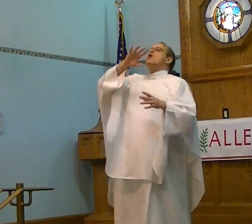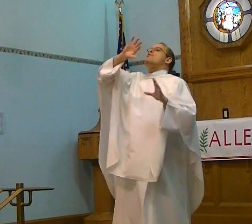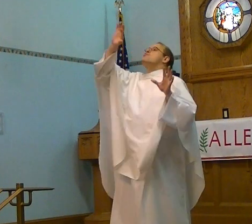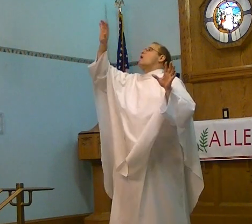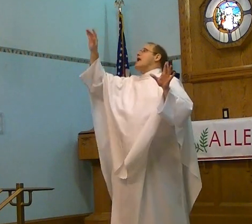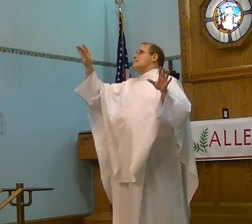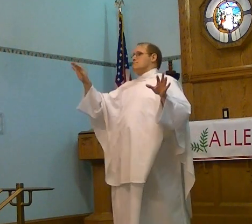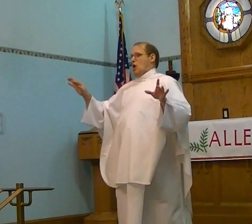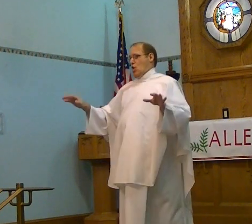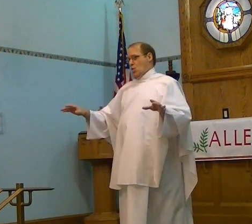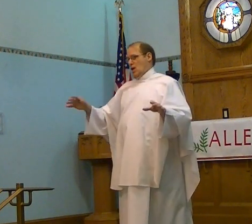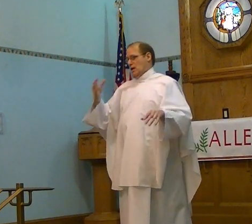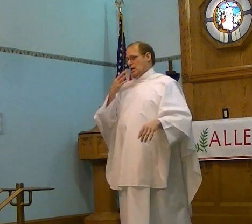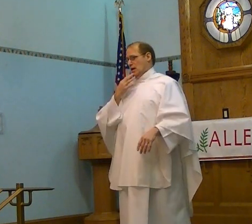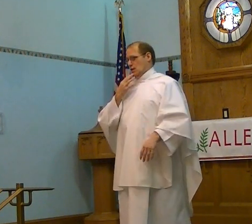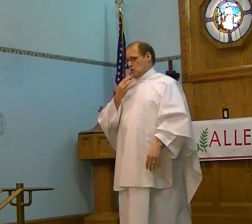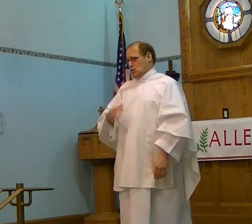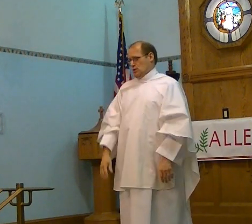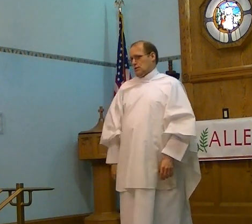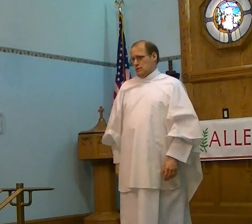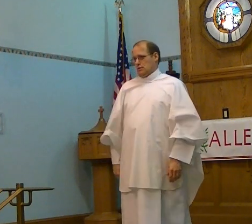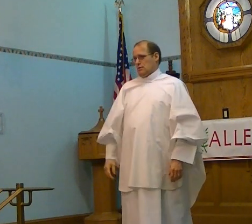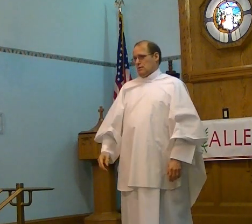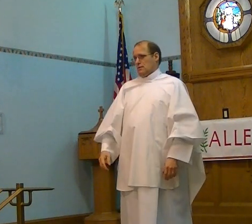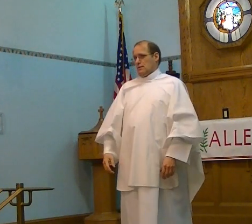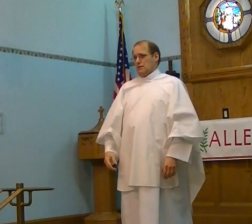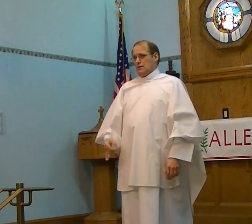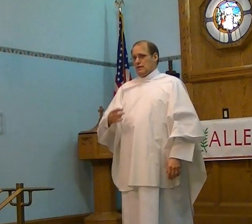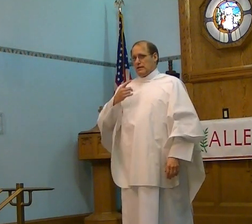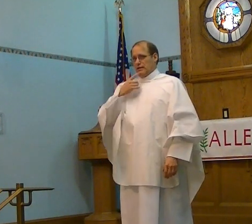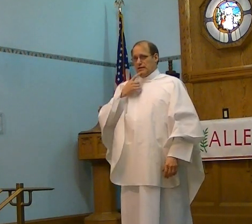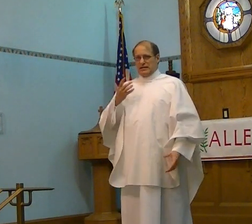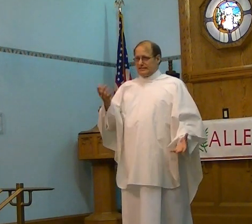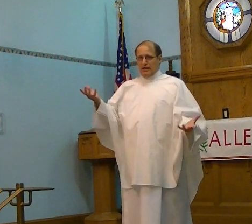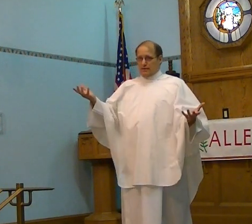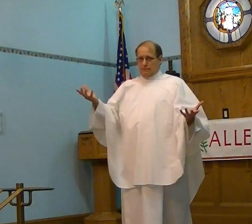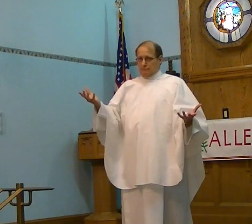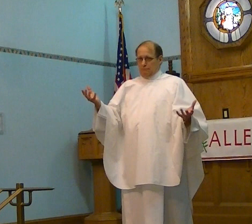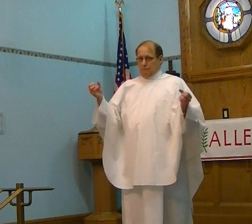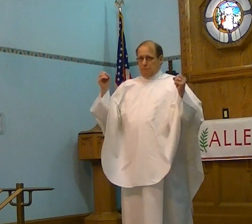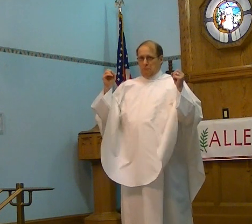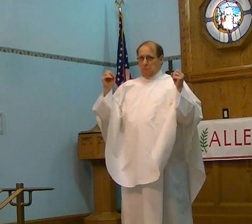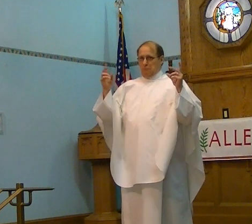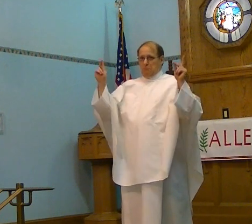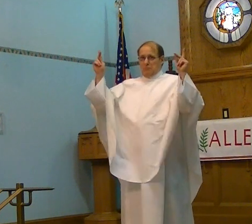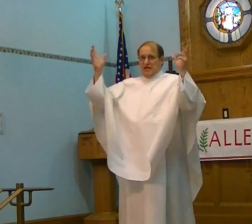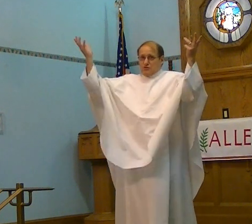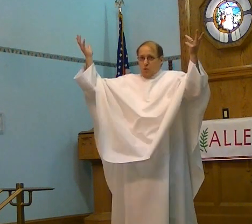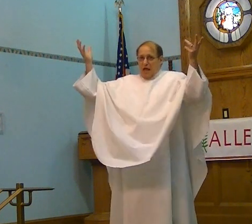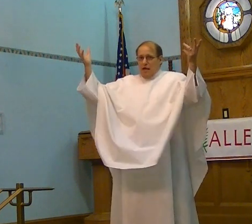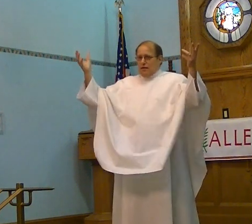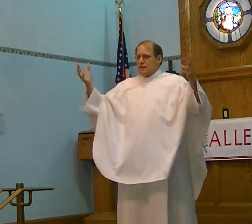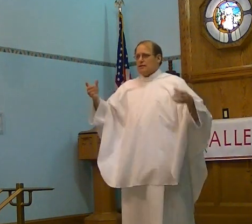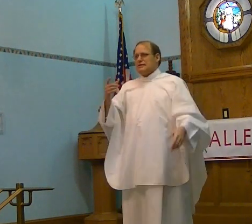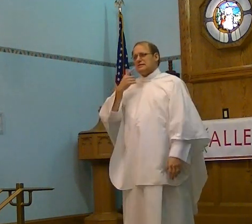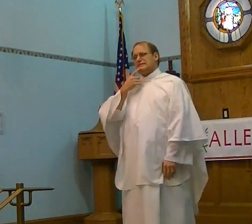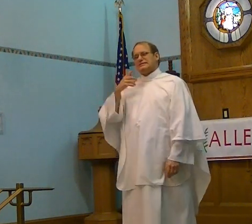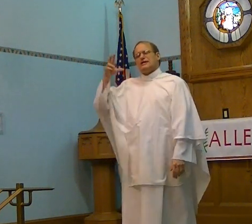rainbow color. And I said, that's okay. He said,